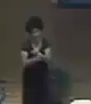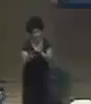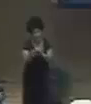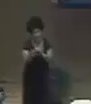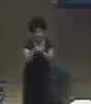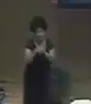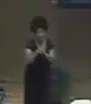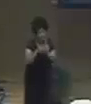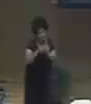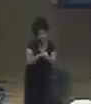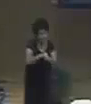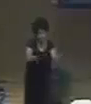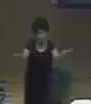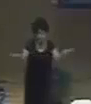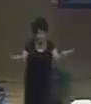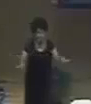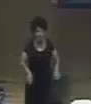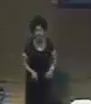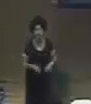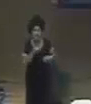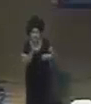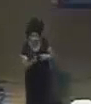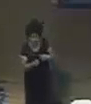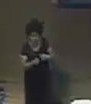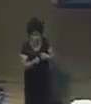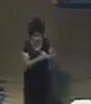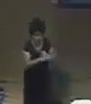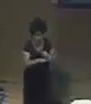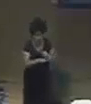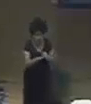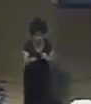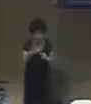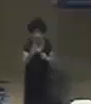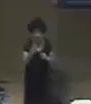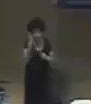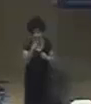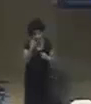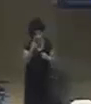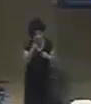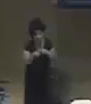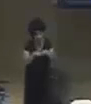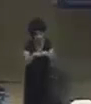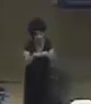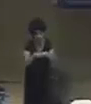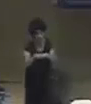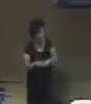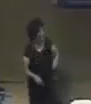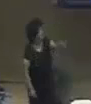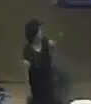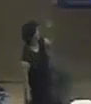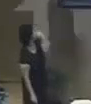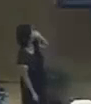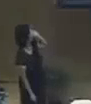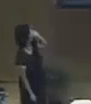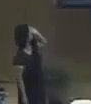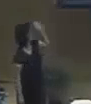so we are also passionate about face-to-face teaching. We have campuses now. Toowoomba is our main campus, which sits 2,000 feet above sea level